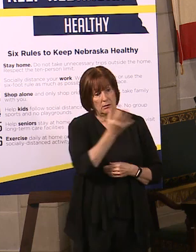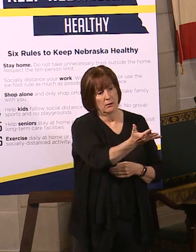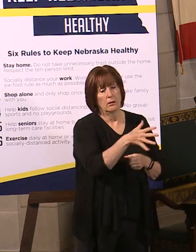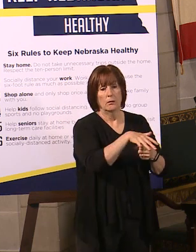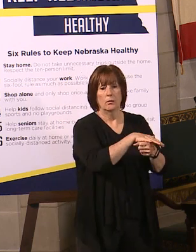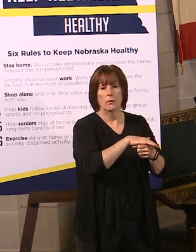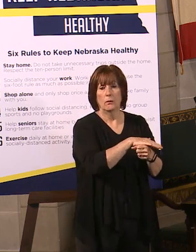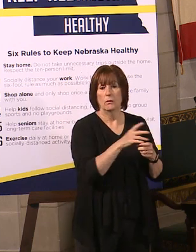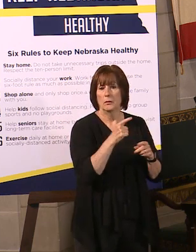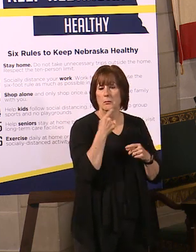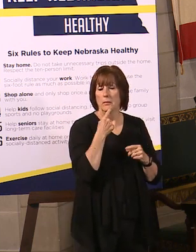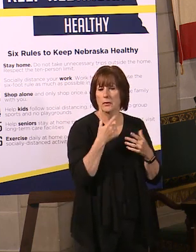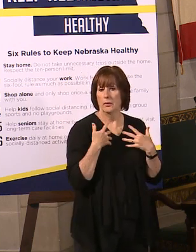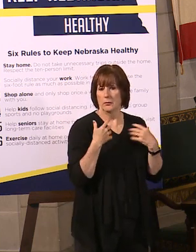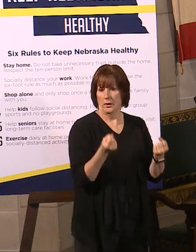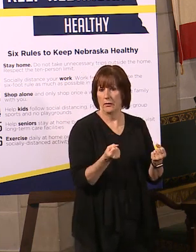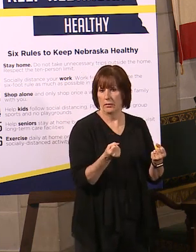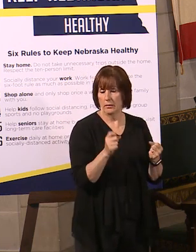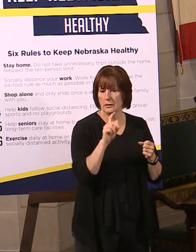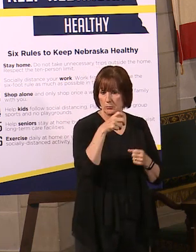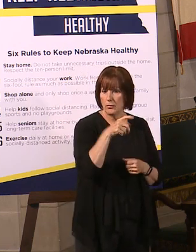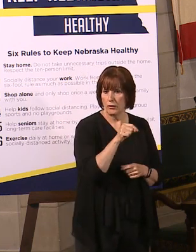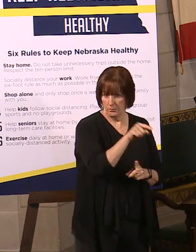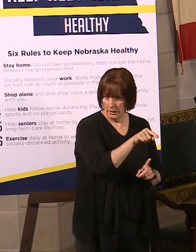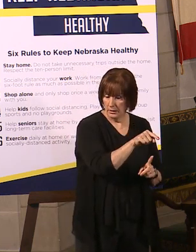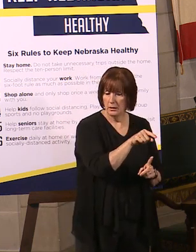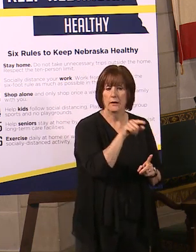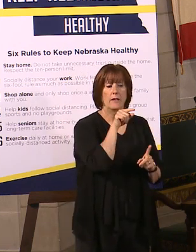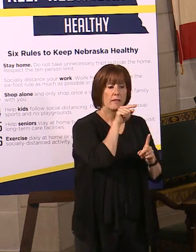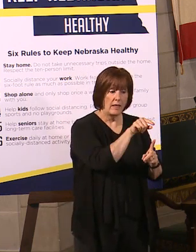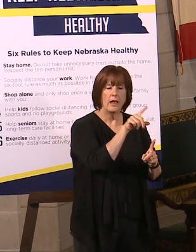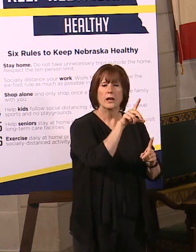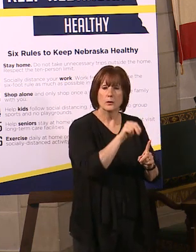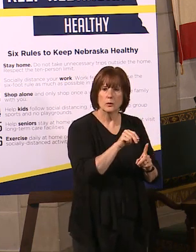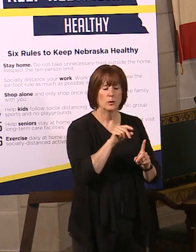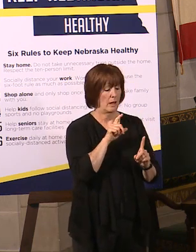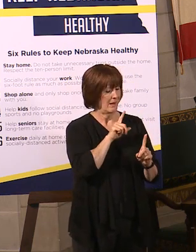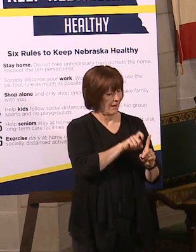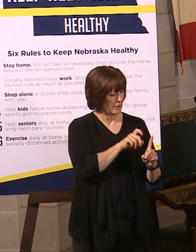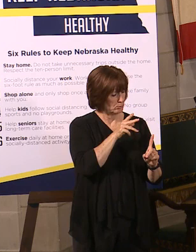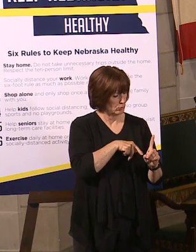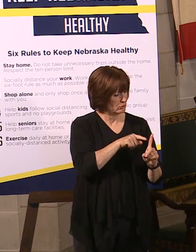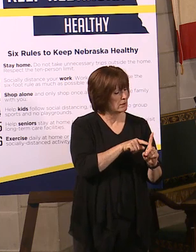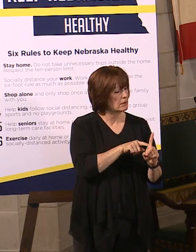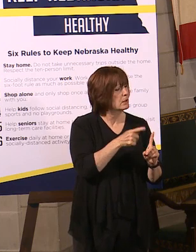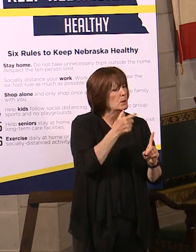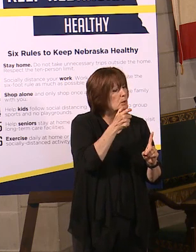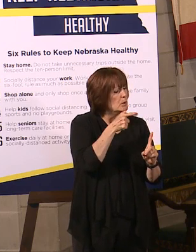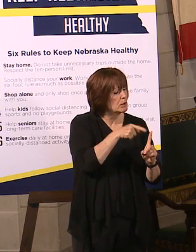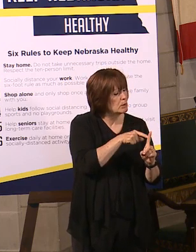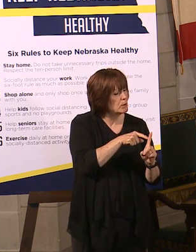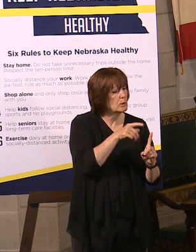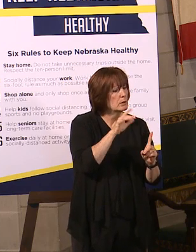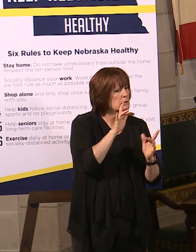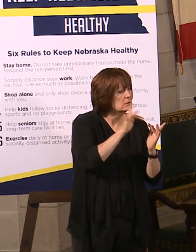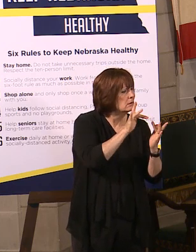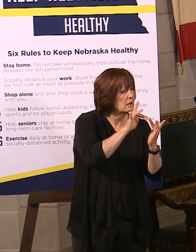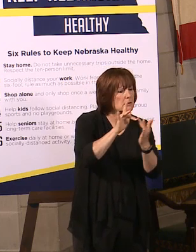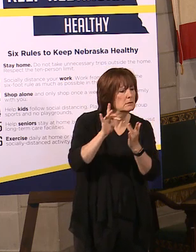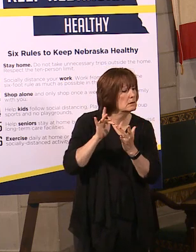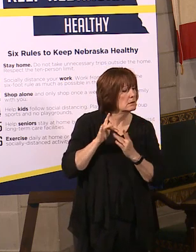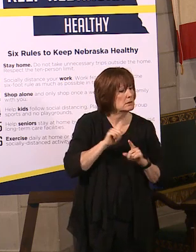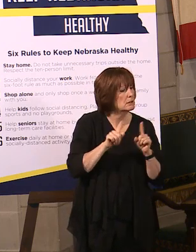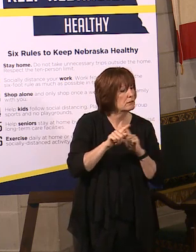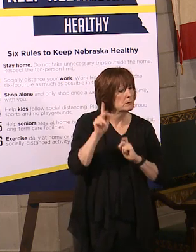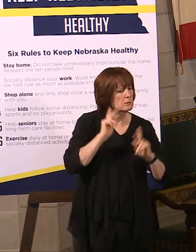department. And the local public health department then does the contact tracing of all the people that person's been in contact